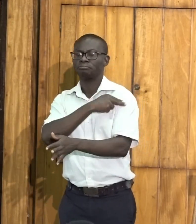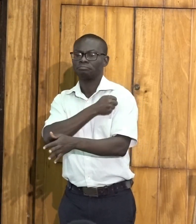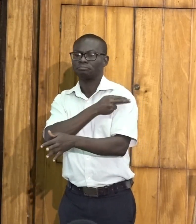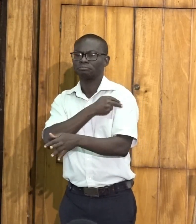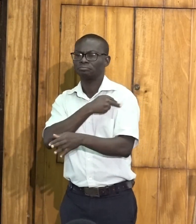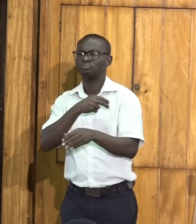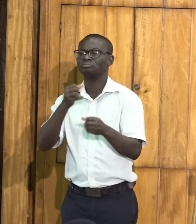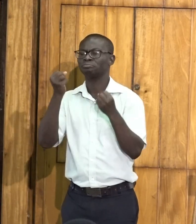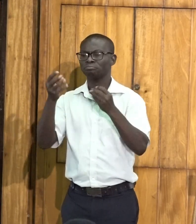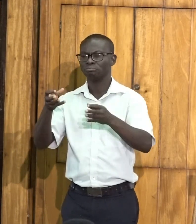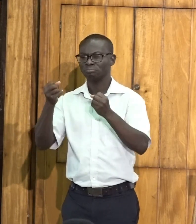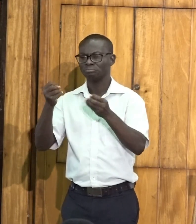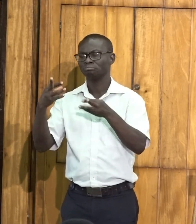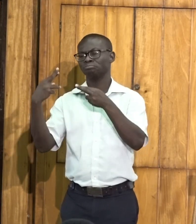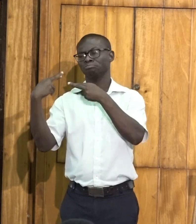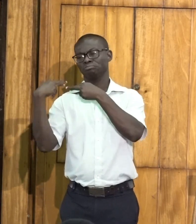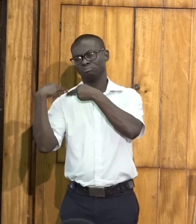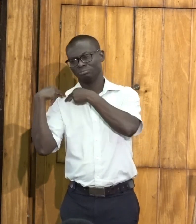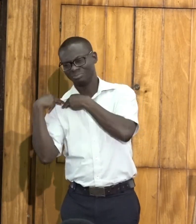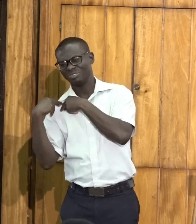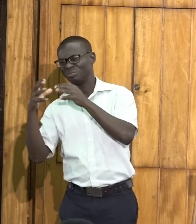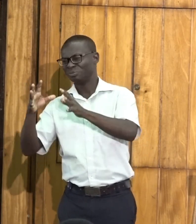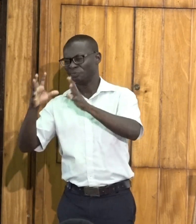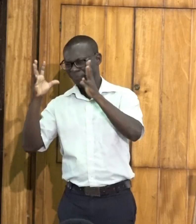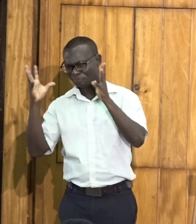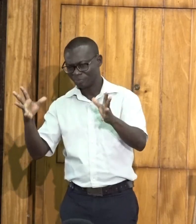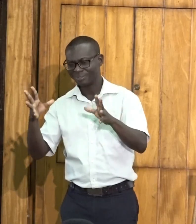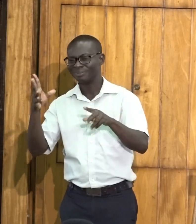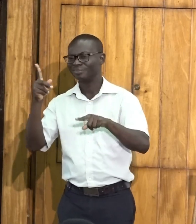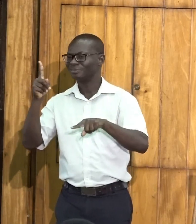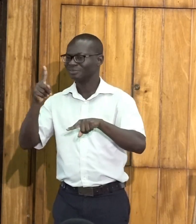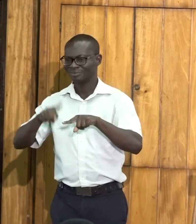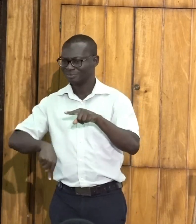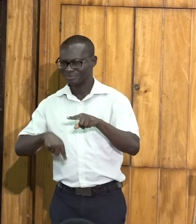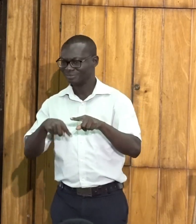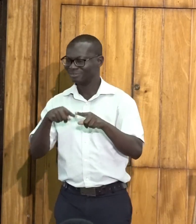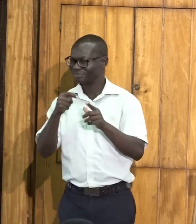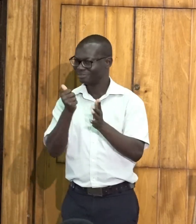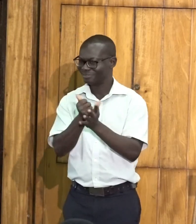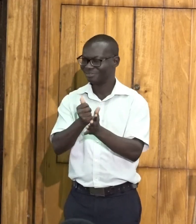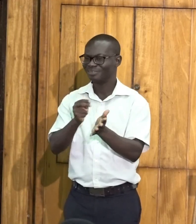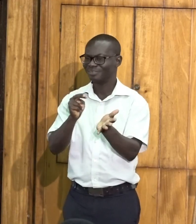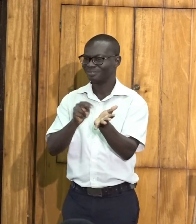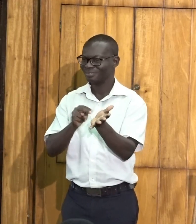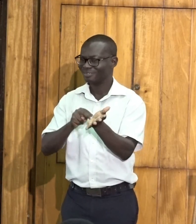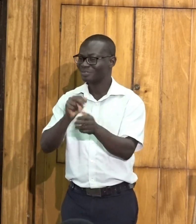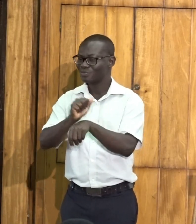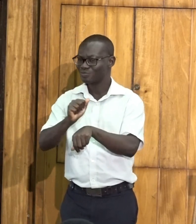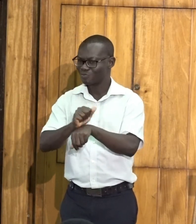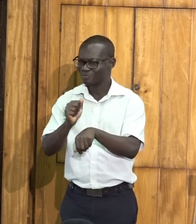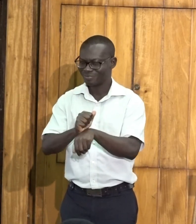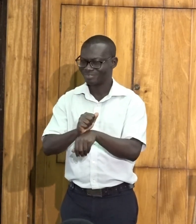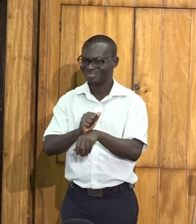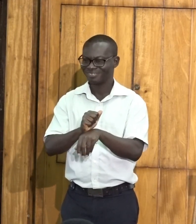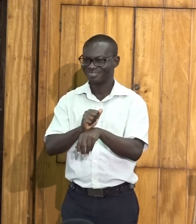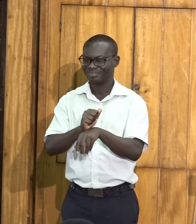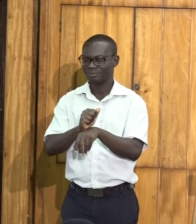high volumes of clients, which put a strain on the workers, strain on